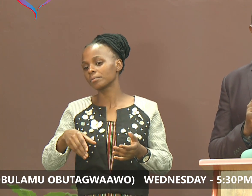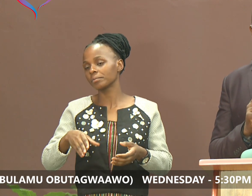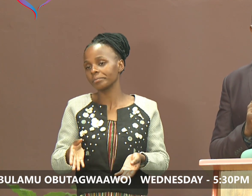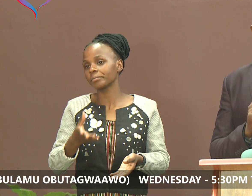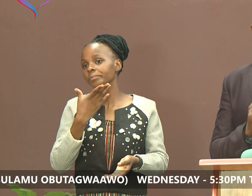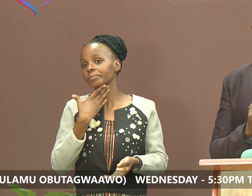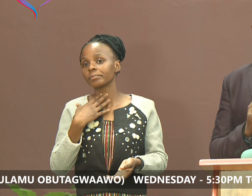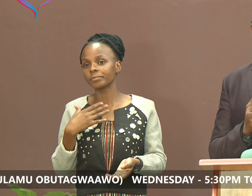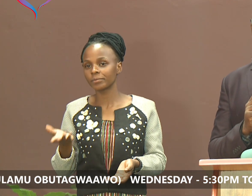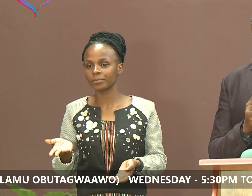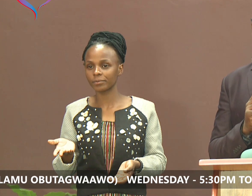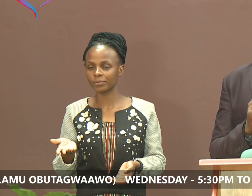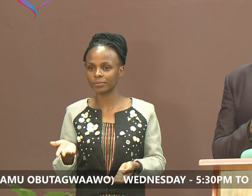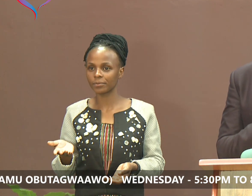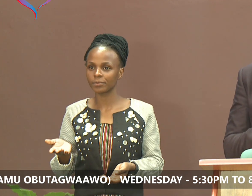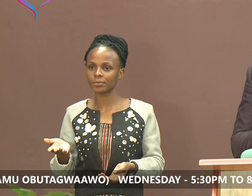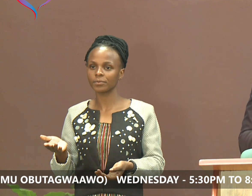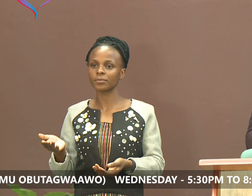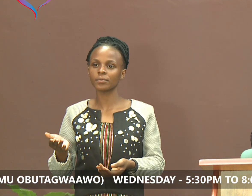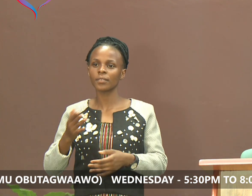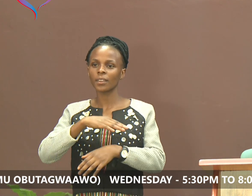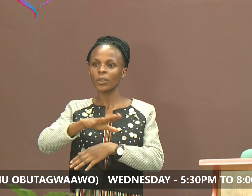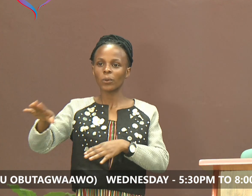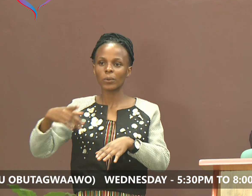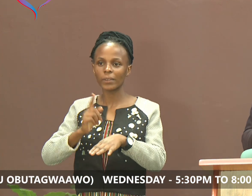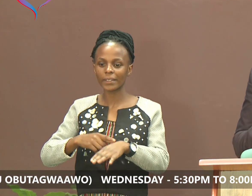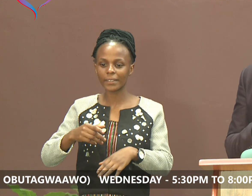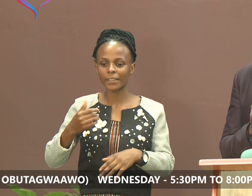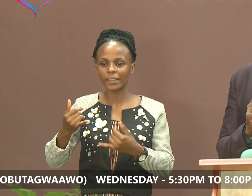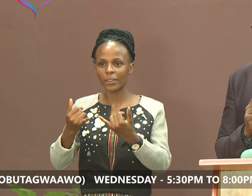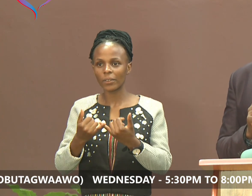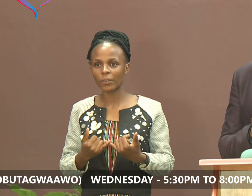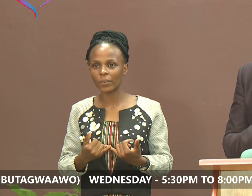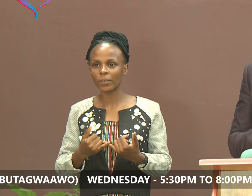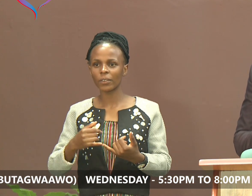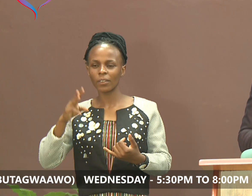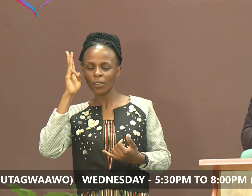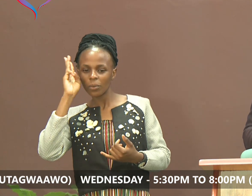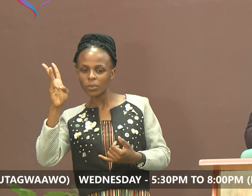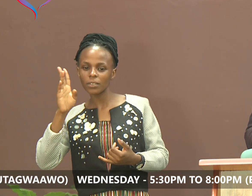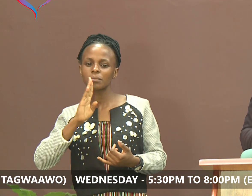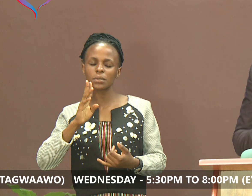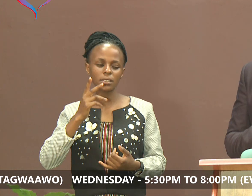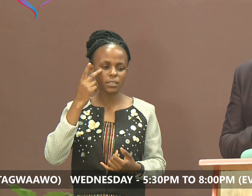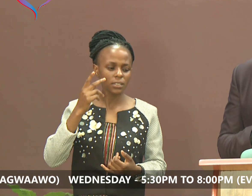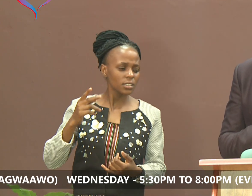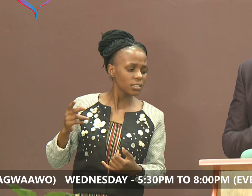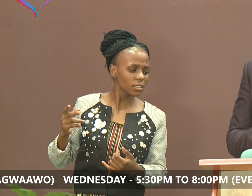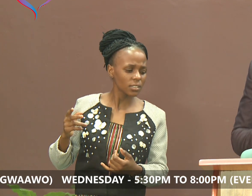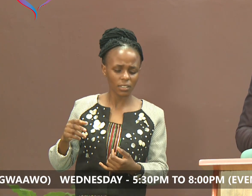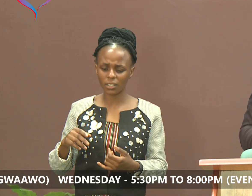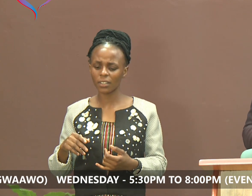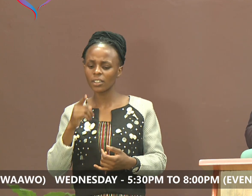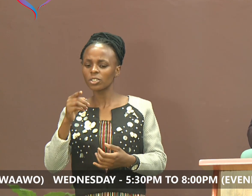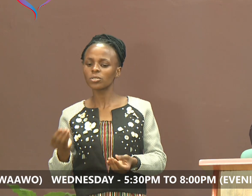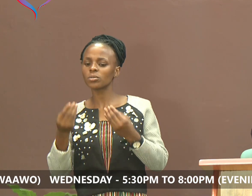to do whatever they want. All the time the wife will be peeping. Omukazi aba alingiza akola ki? All the time. Omwami aba